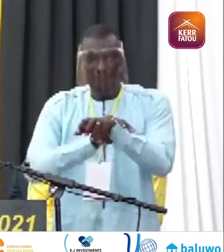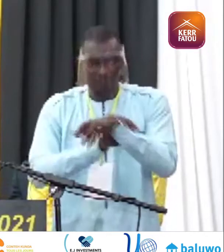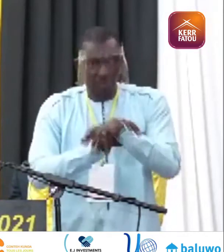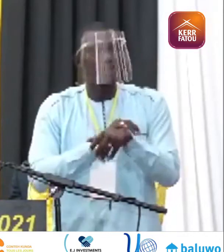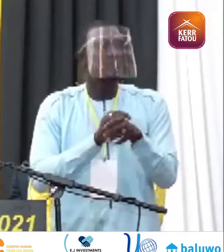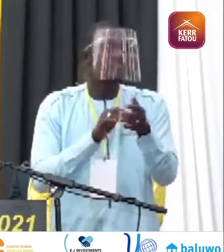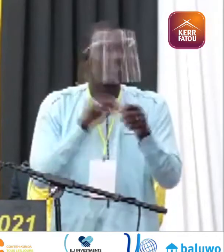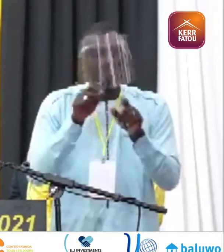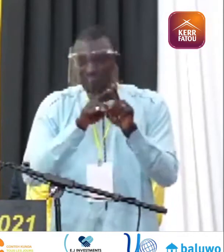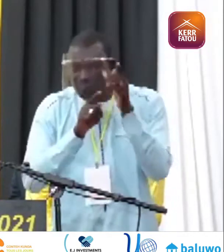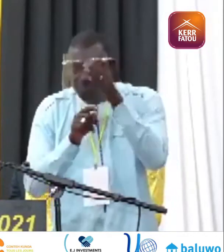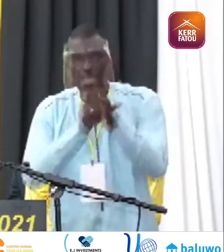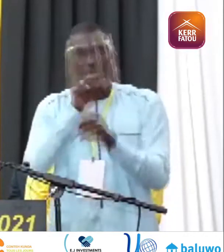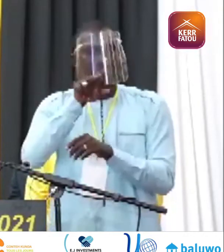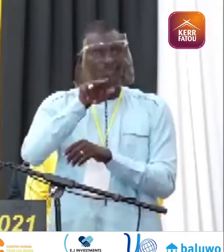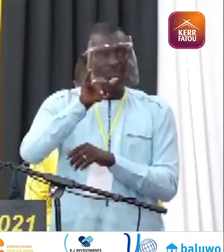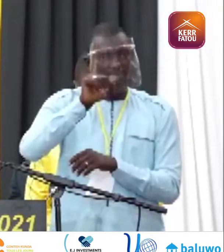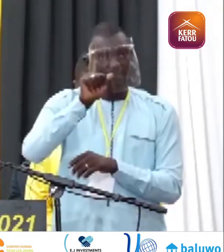Jare and